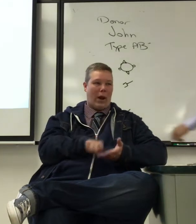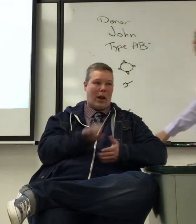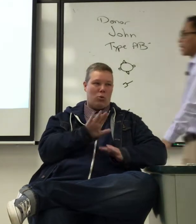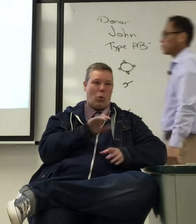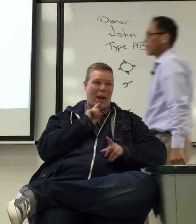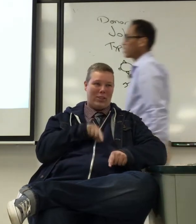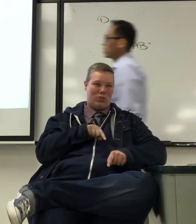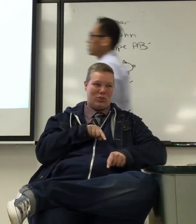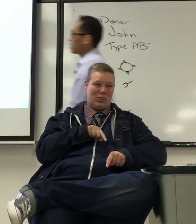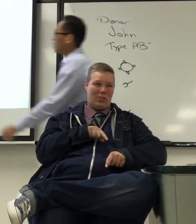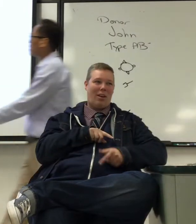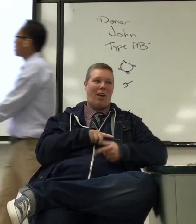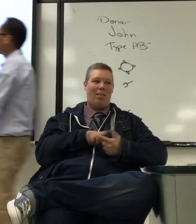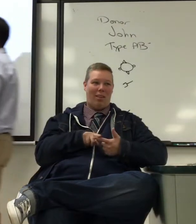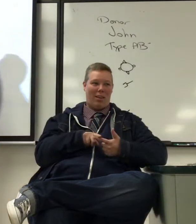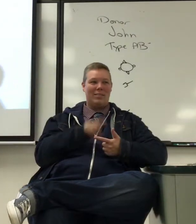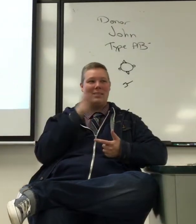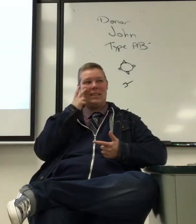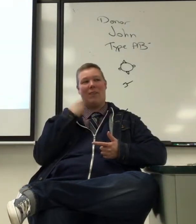You might be right.